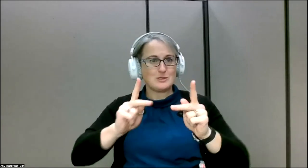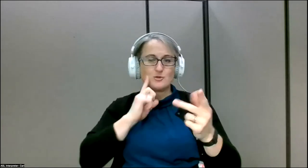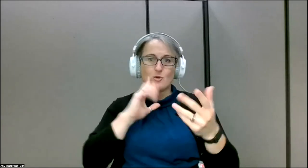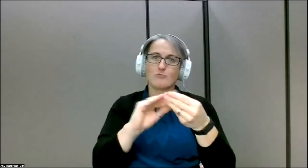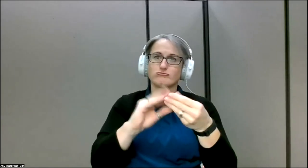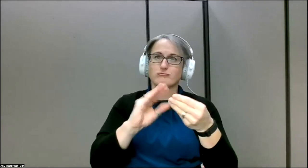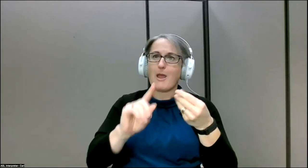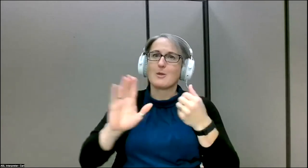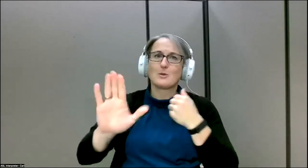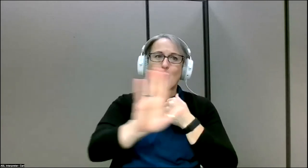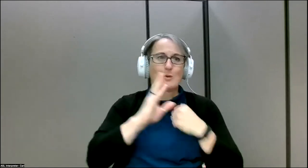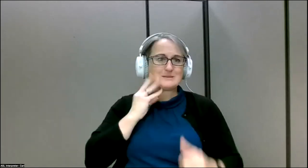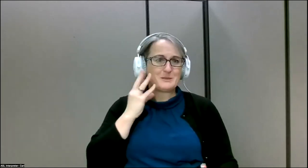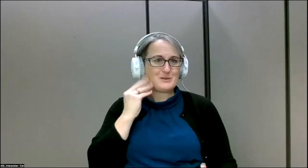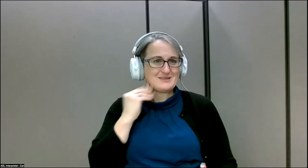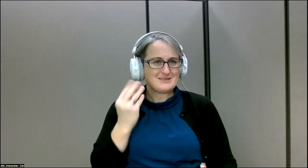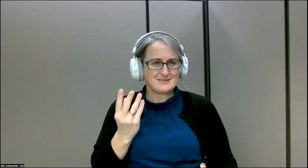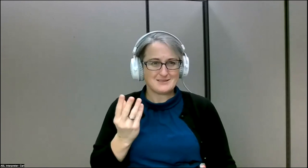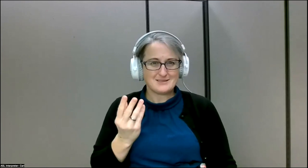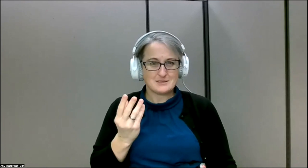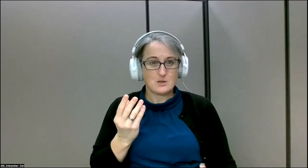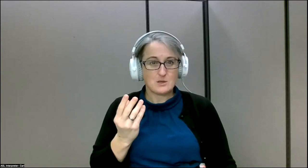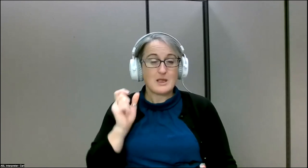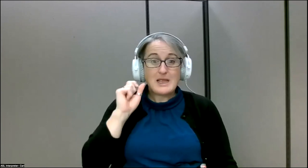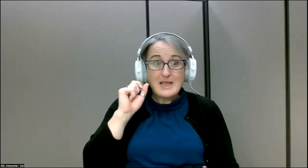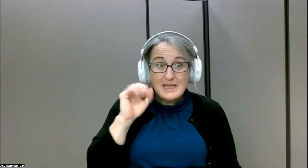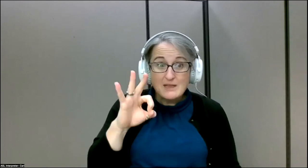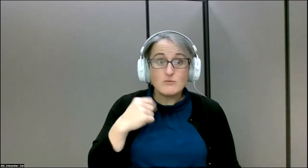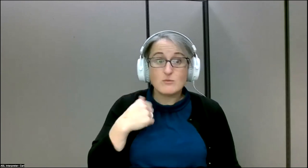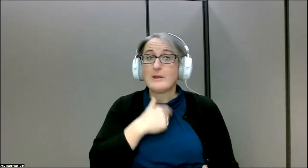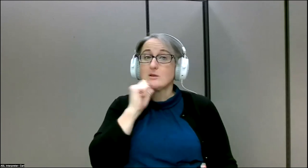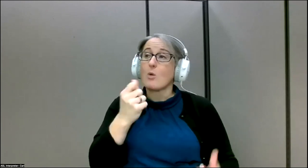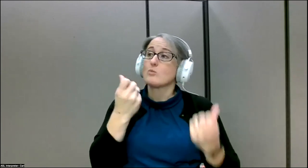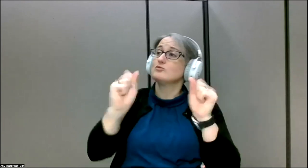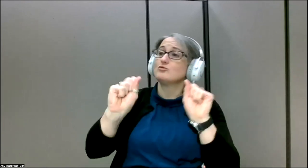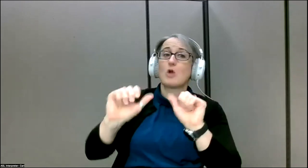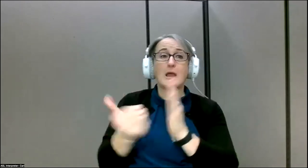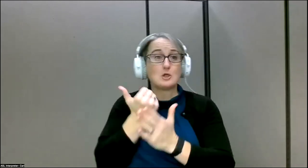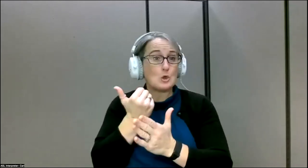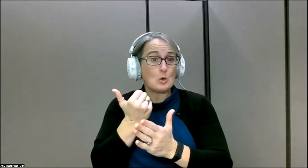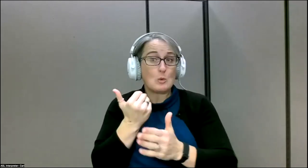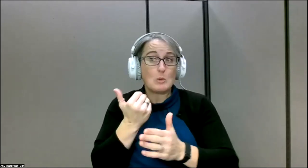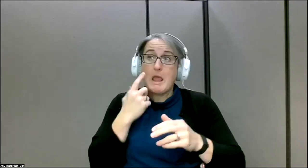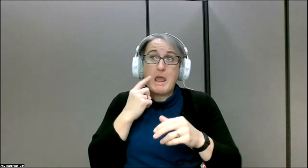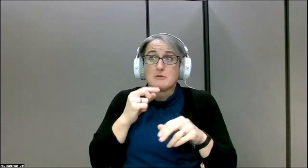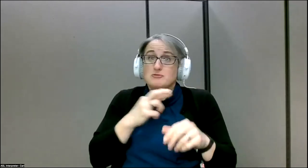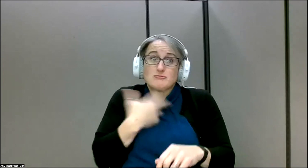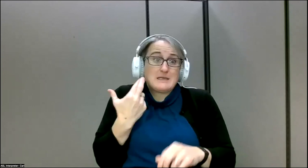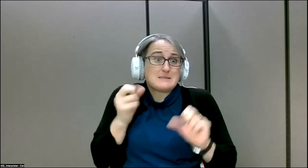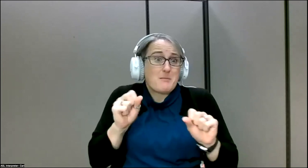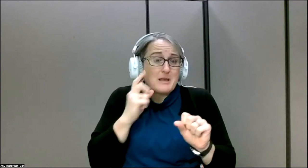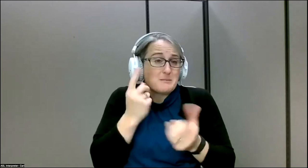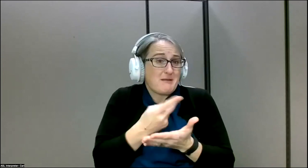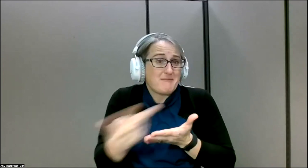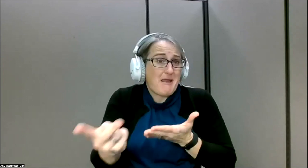experiences. And if we don't go out of our way, get out of our comfort zone a little bit, and risk failure. I've done many events where